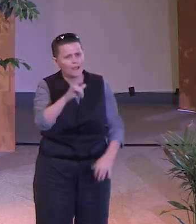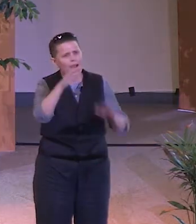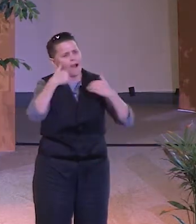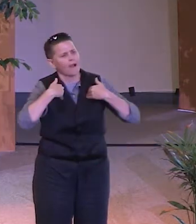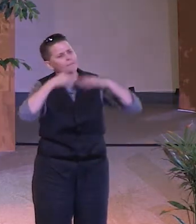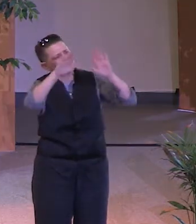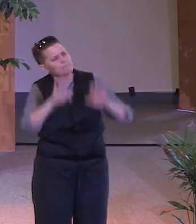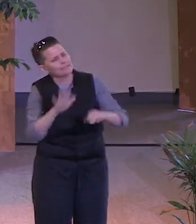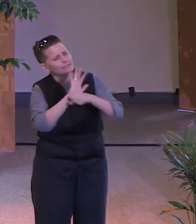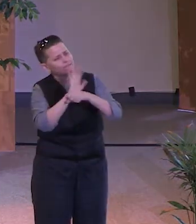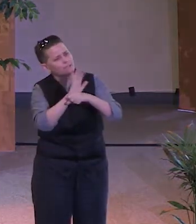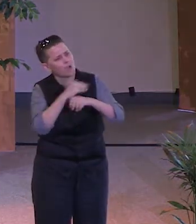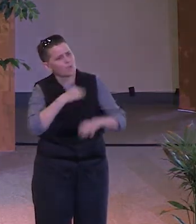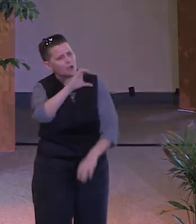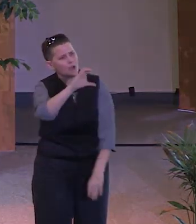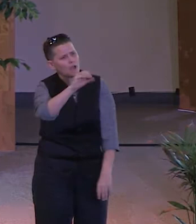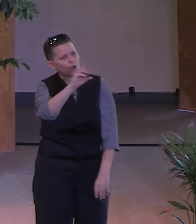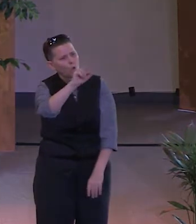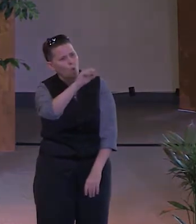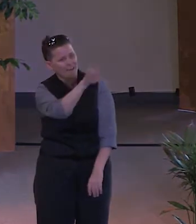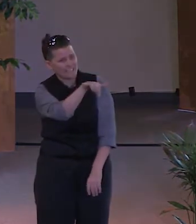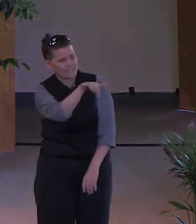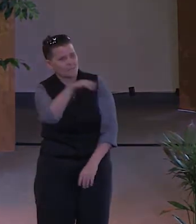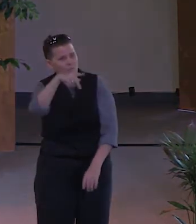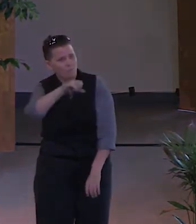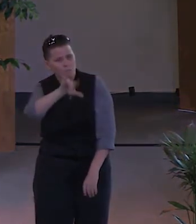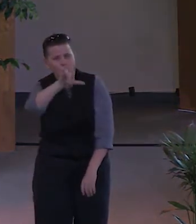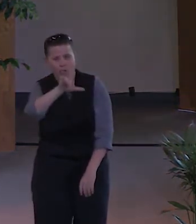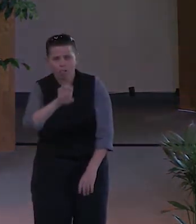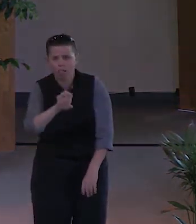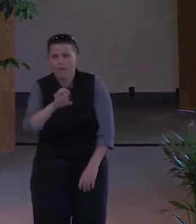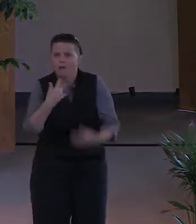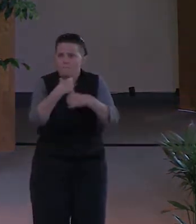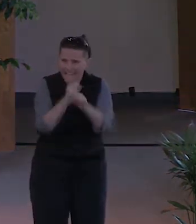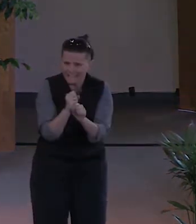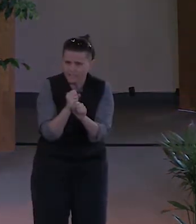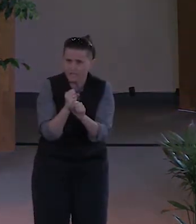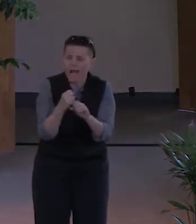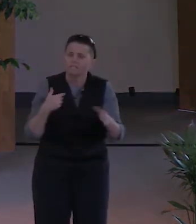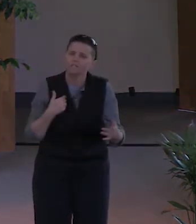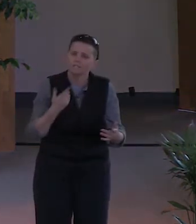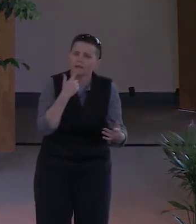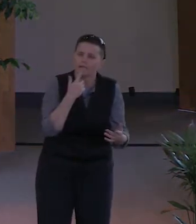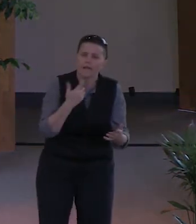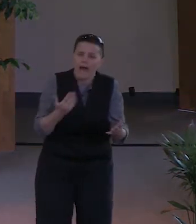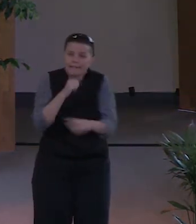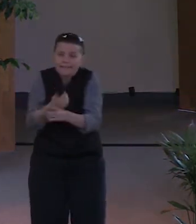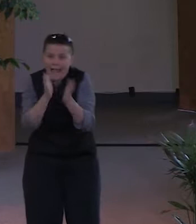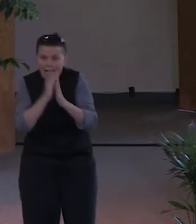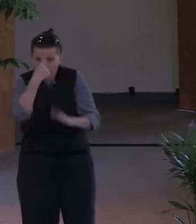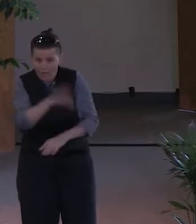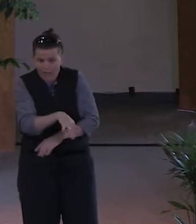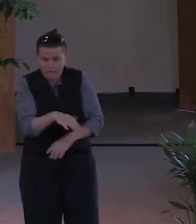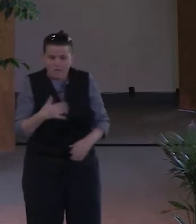Poole designed. I didn't ask her to design anything. She just came and sent me an email. What do you think of this? And I was like, oh my God, this